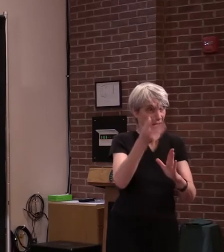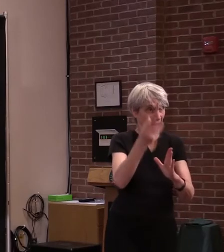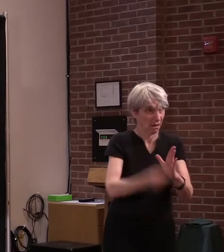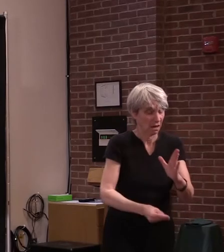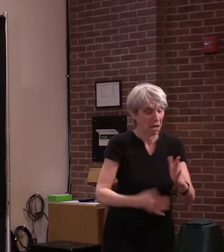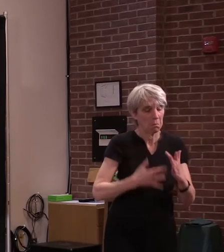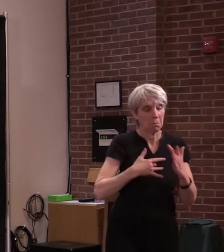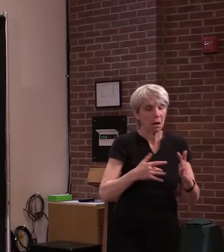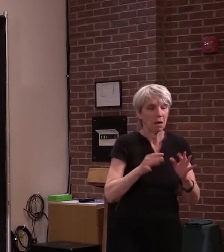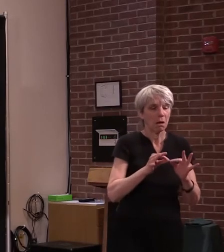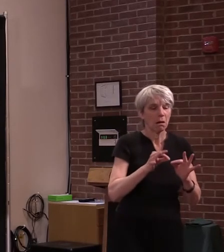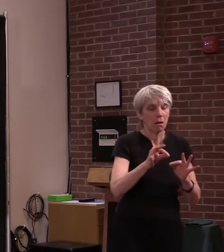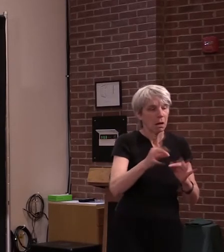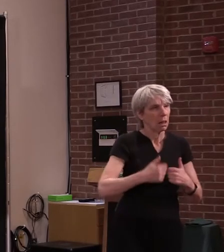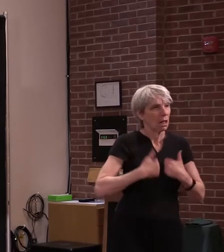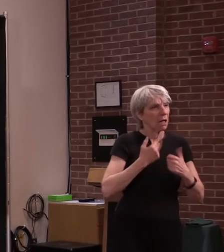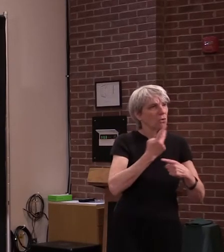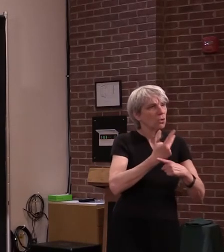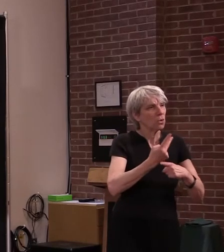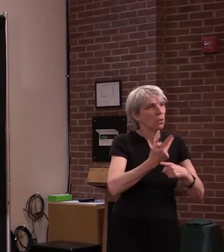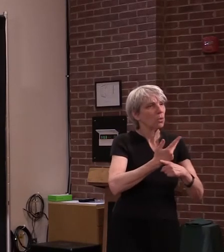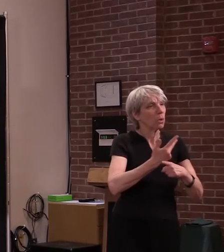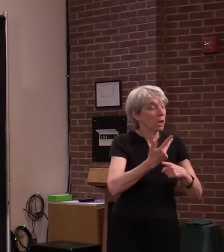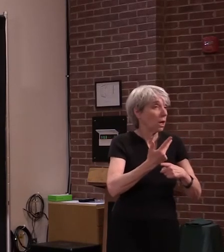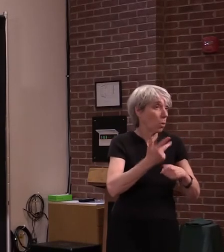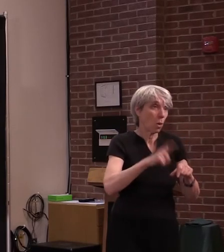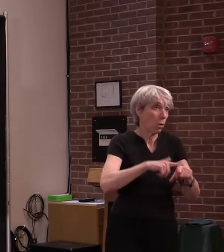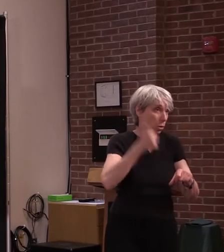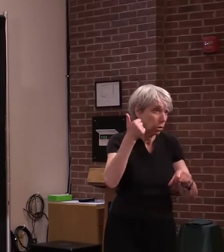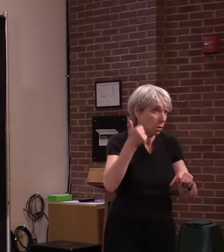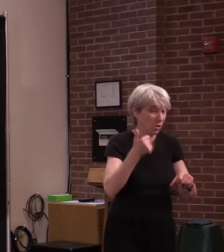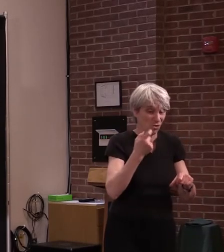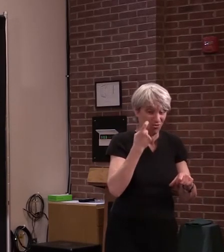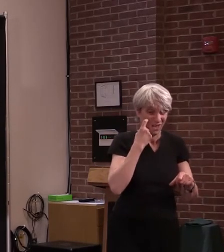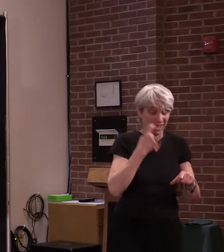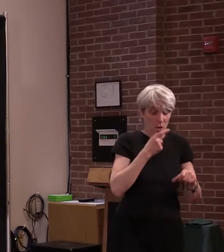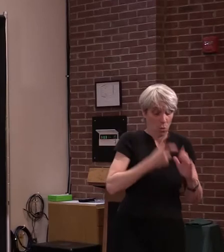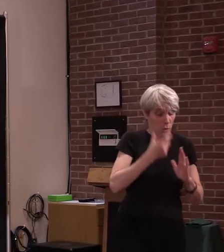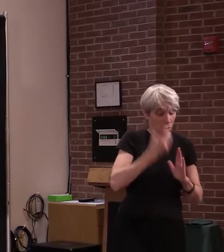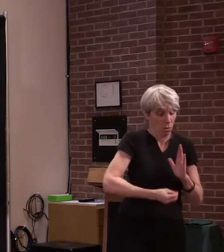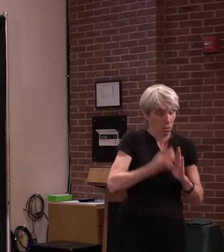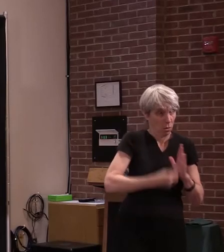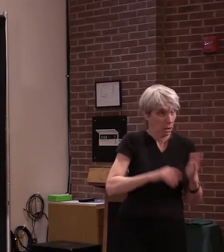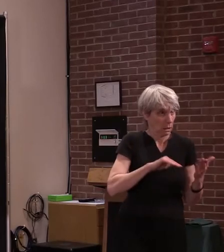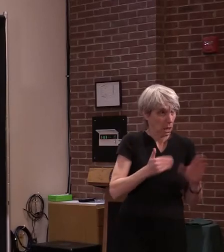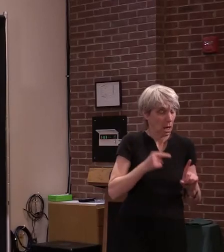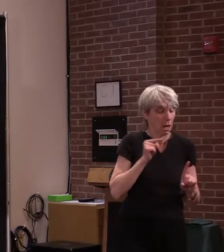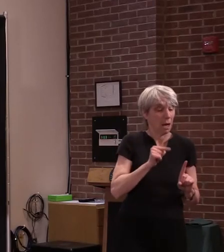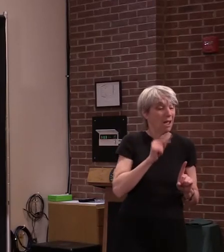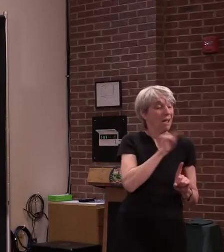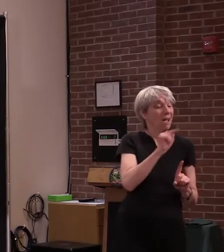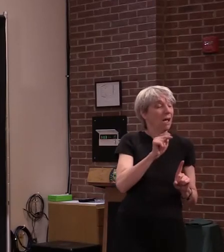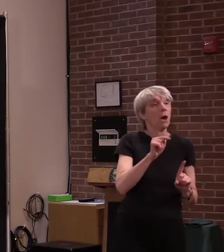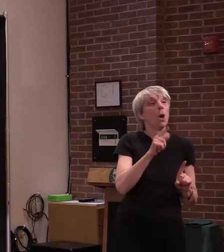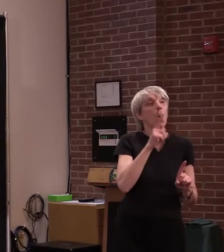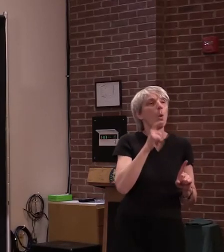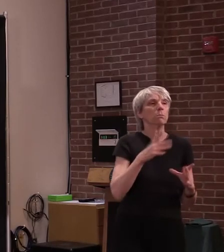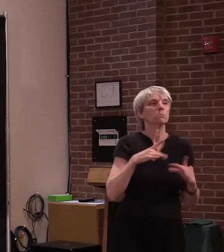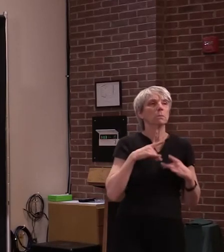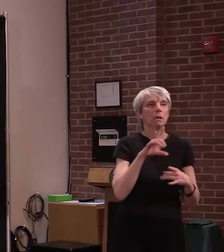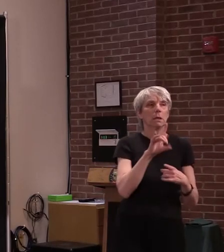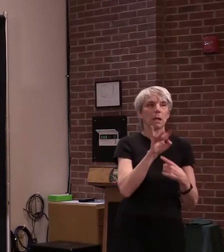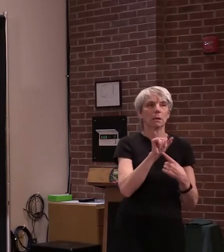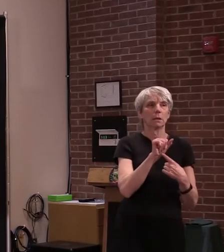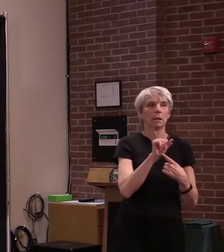longer. And so many of the deaths that we've been seeing most recently, I would guess, would be Delta